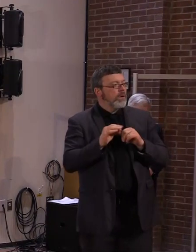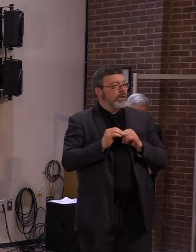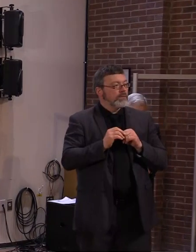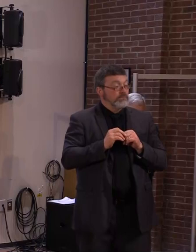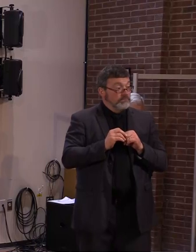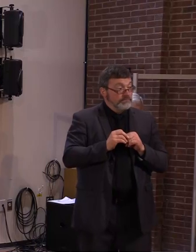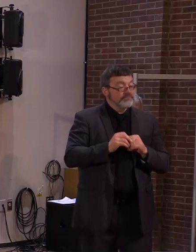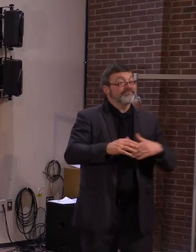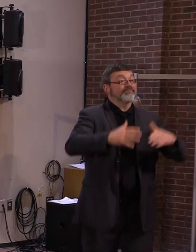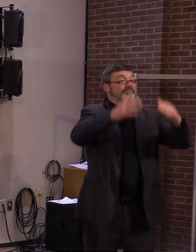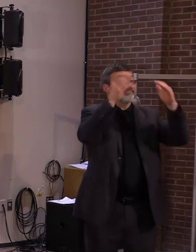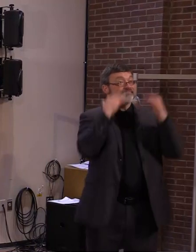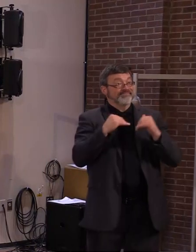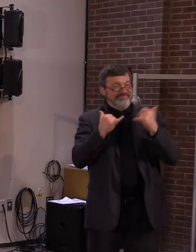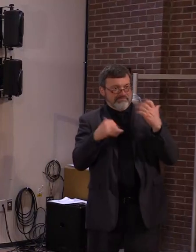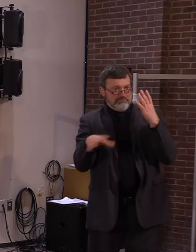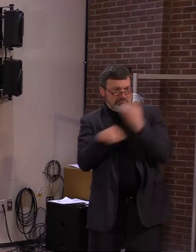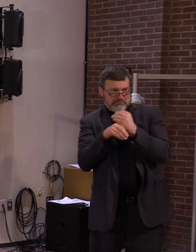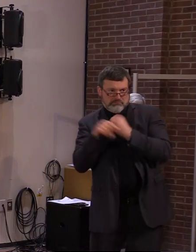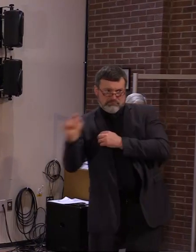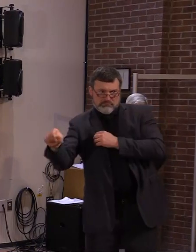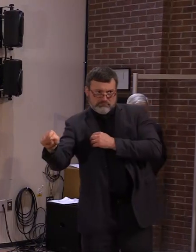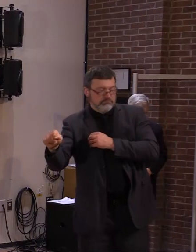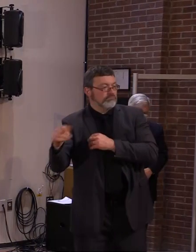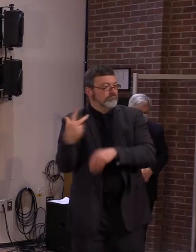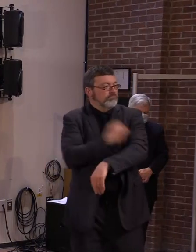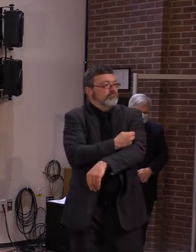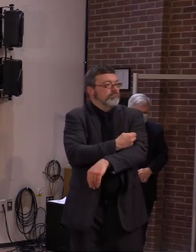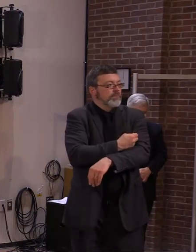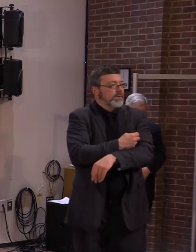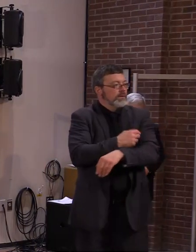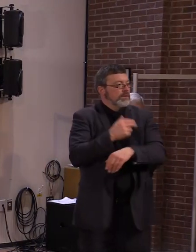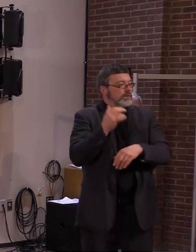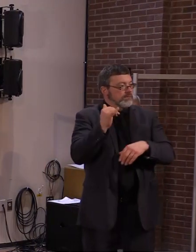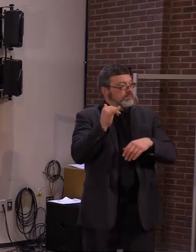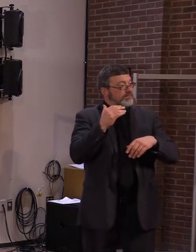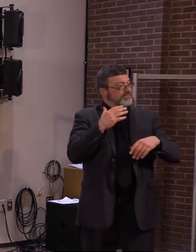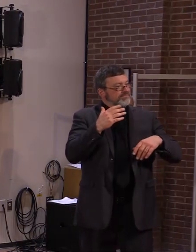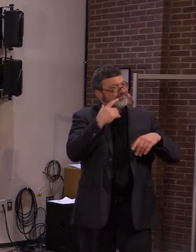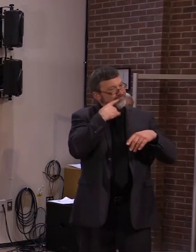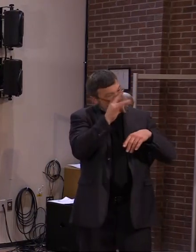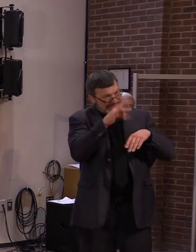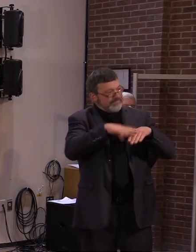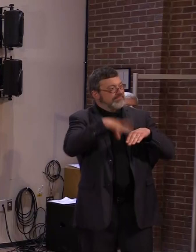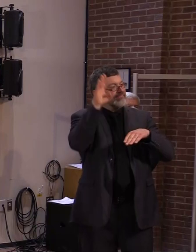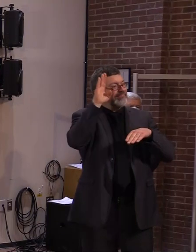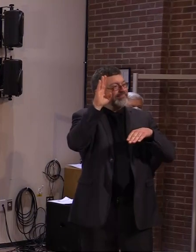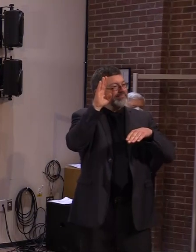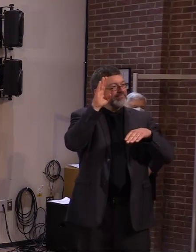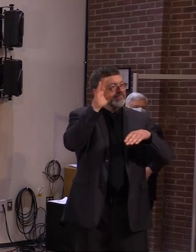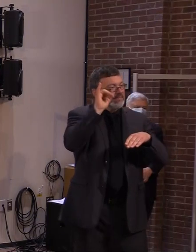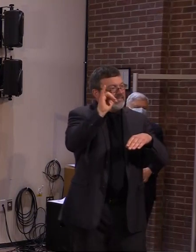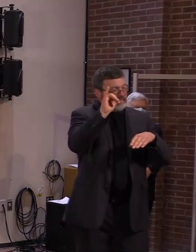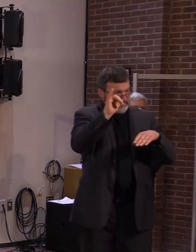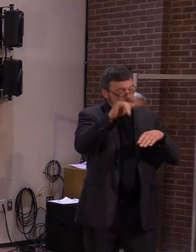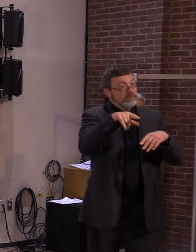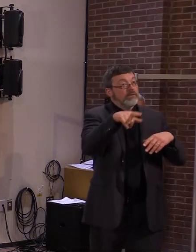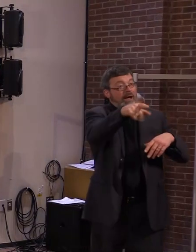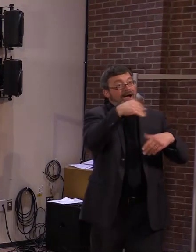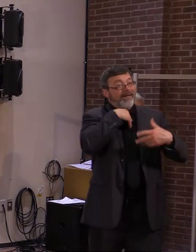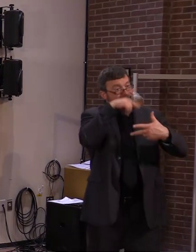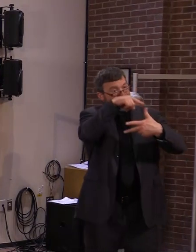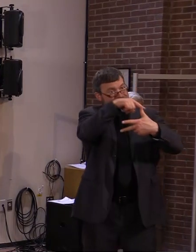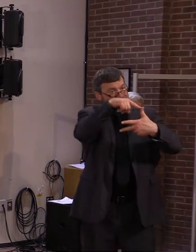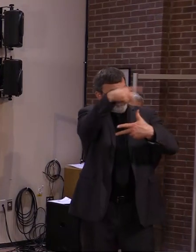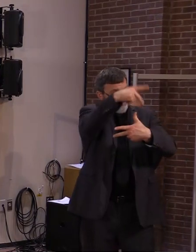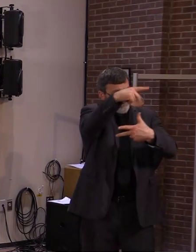everyone age 18 or older should get one, as long as it's been 2 months since your J&J shot or